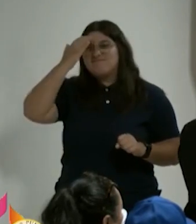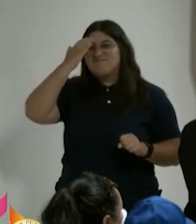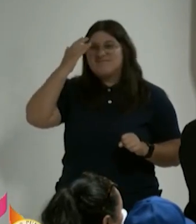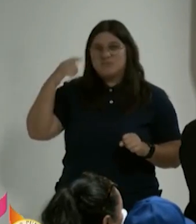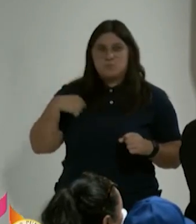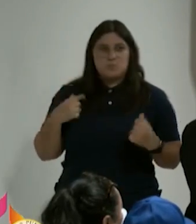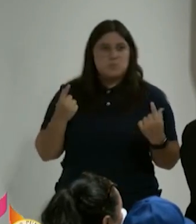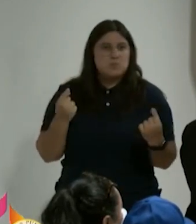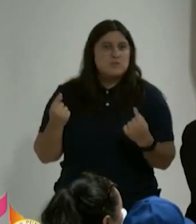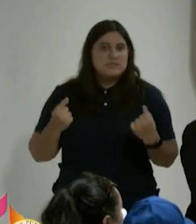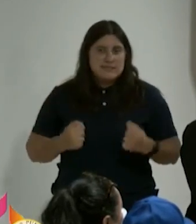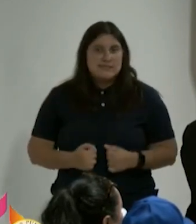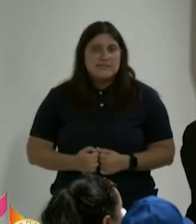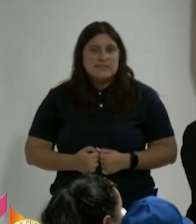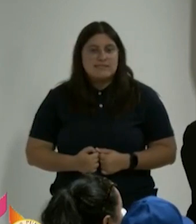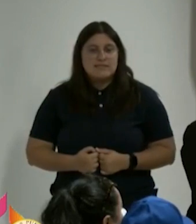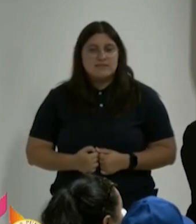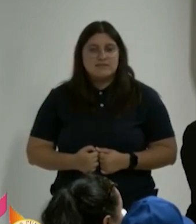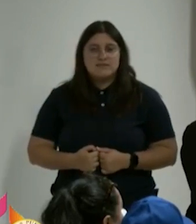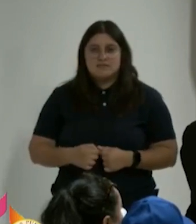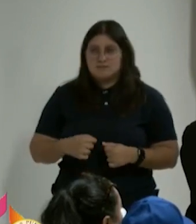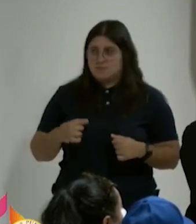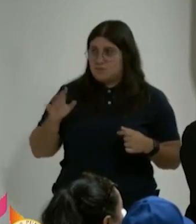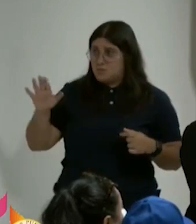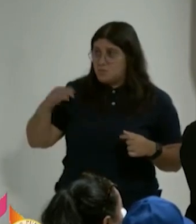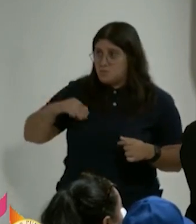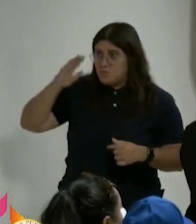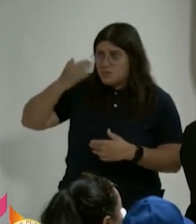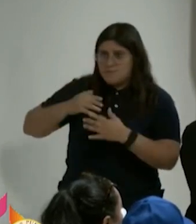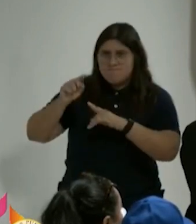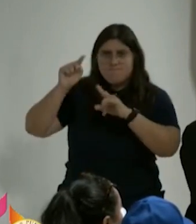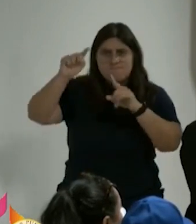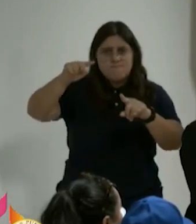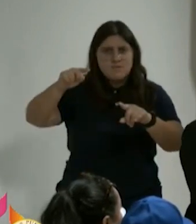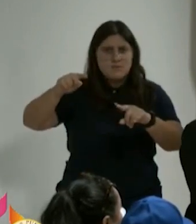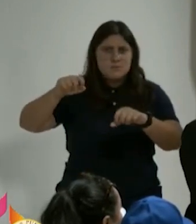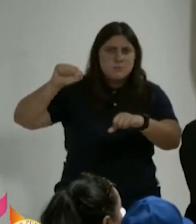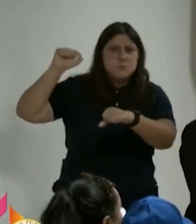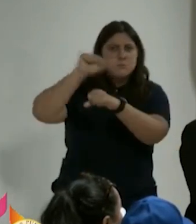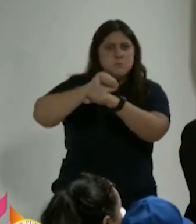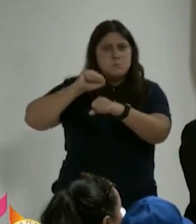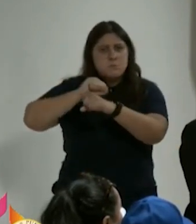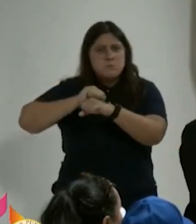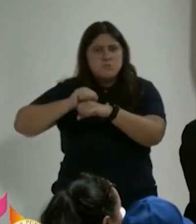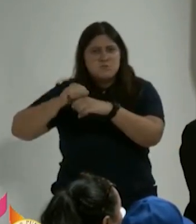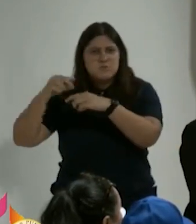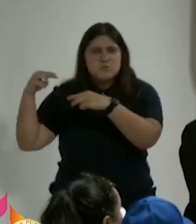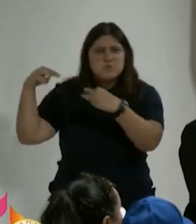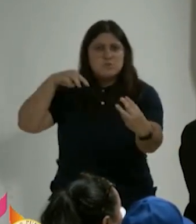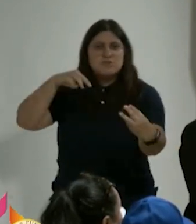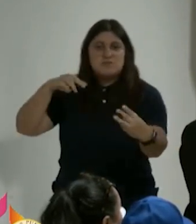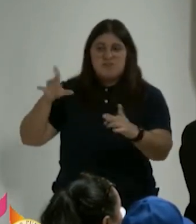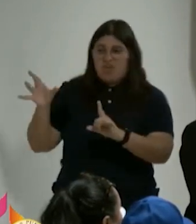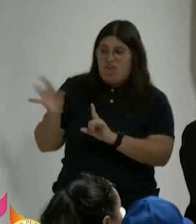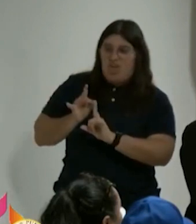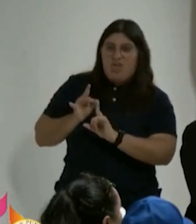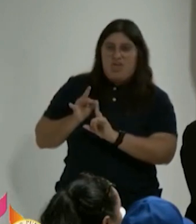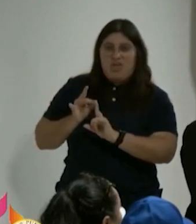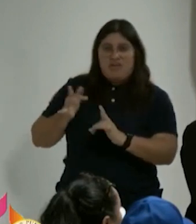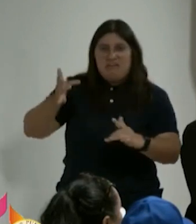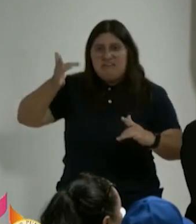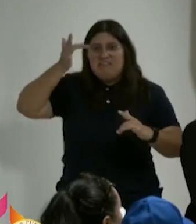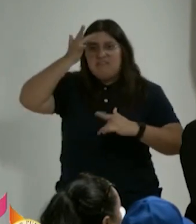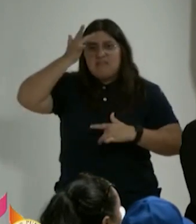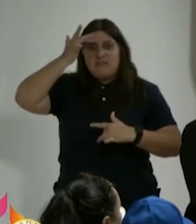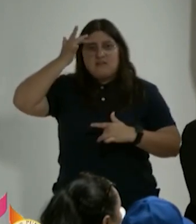like when your child goes off to fight and contracts a lethal illness, no fault. They leave